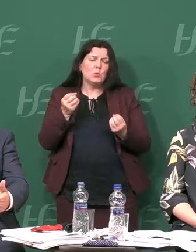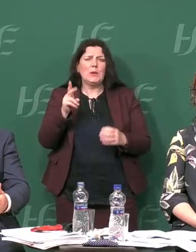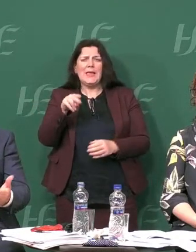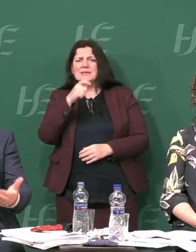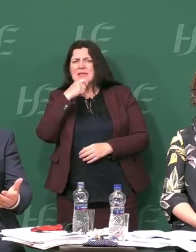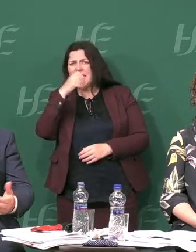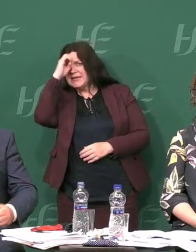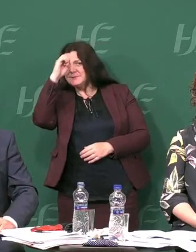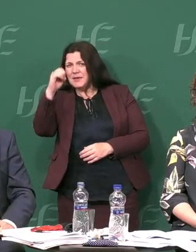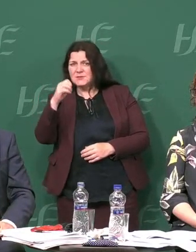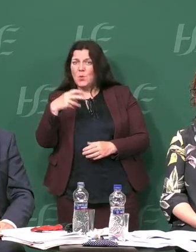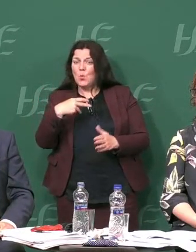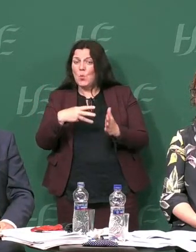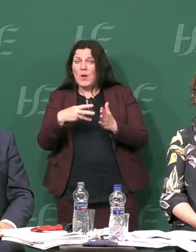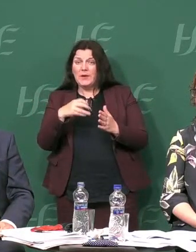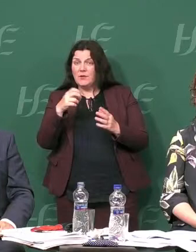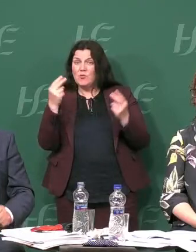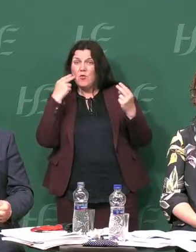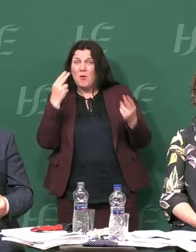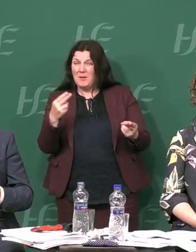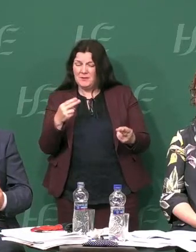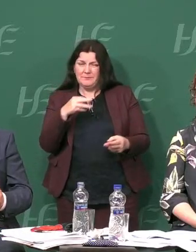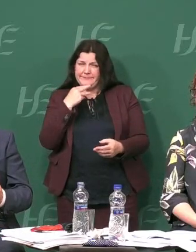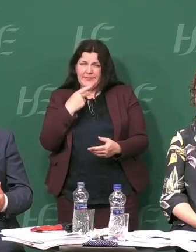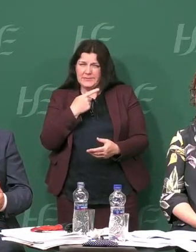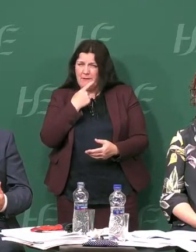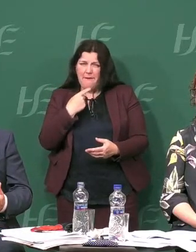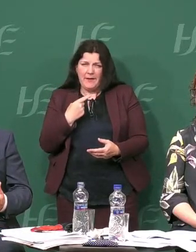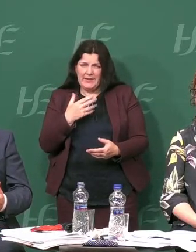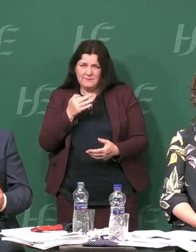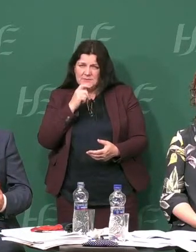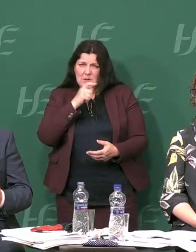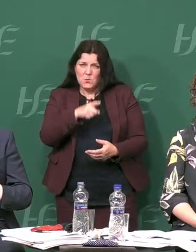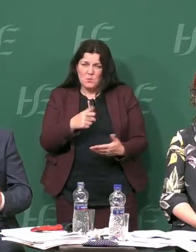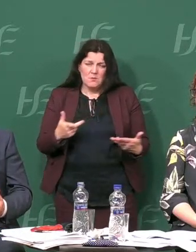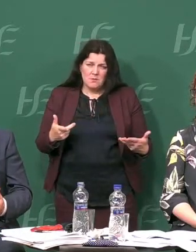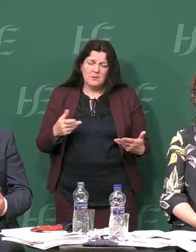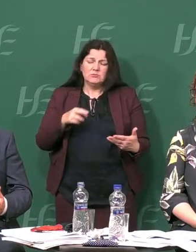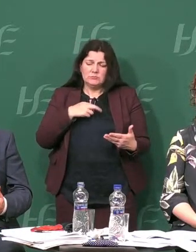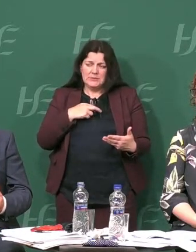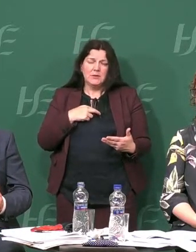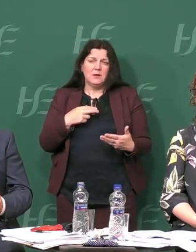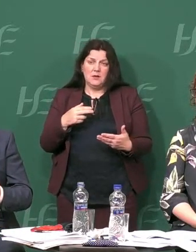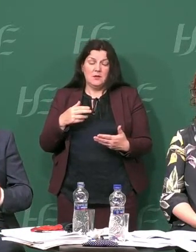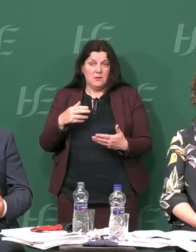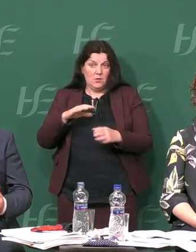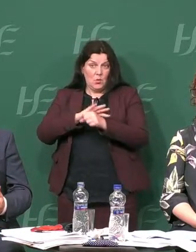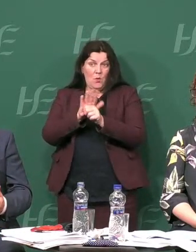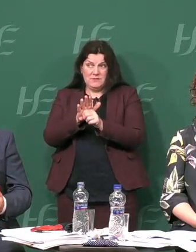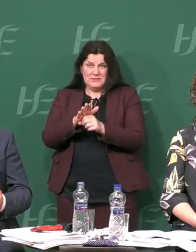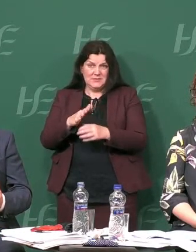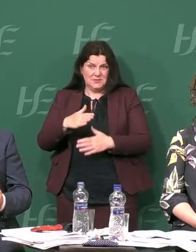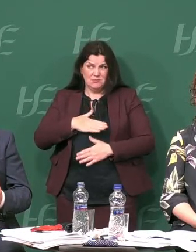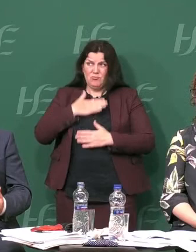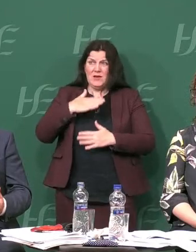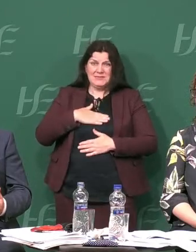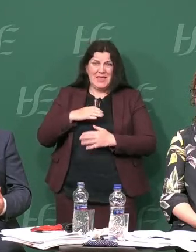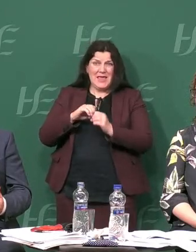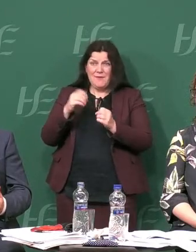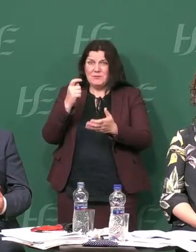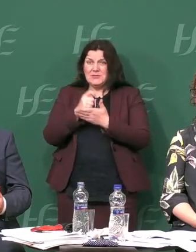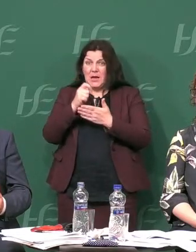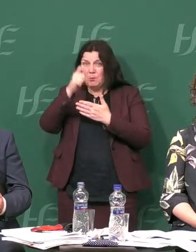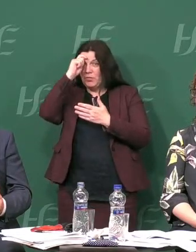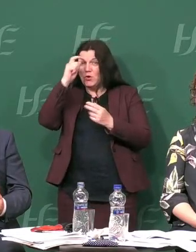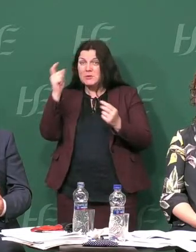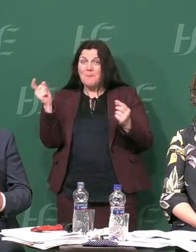normal, because we don't know. And I think the one thing about COVID throughout all of this, it's caught us by surprise. At every stage, we thought we were close to